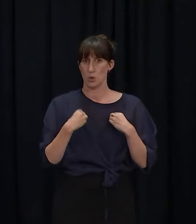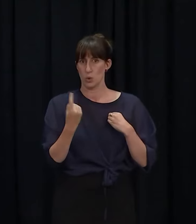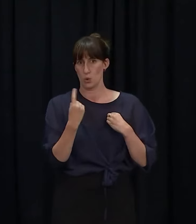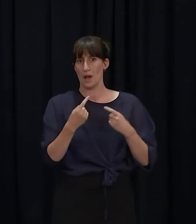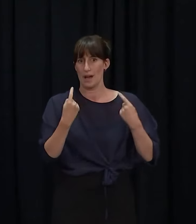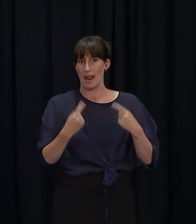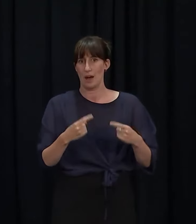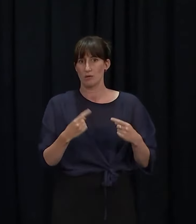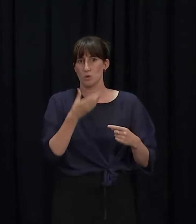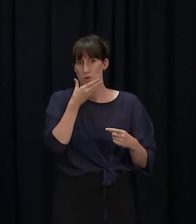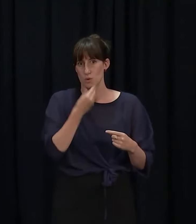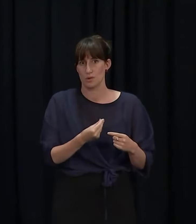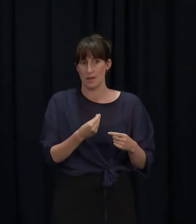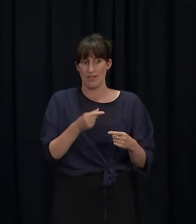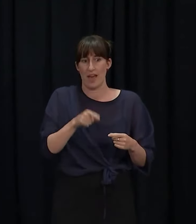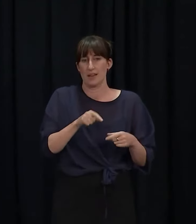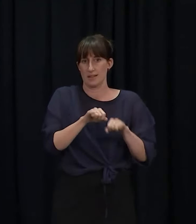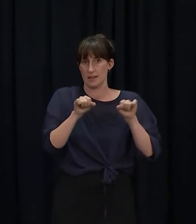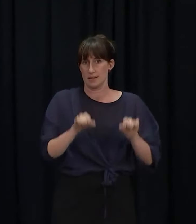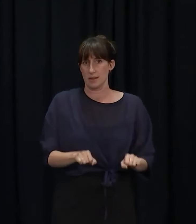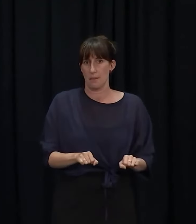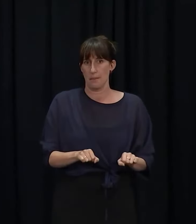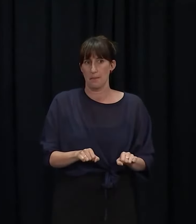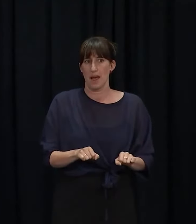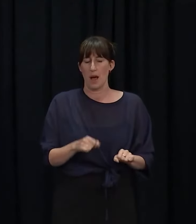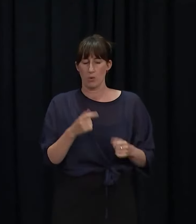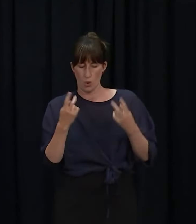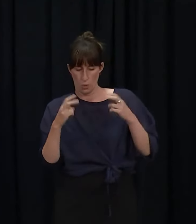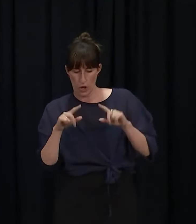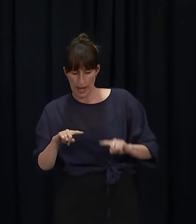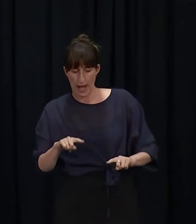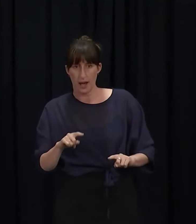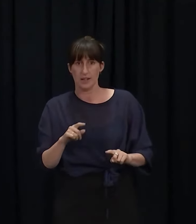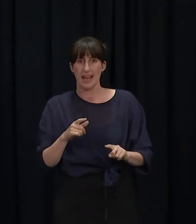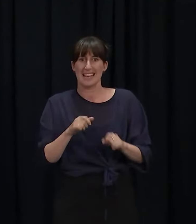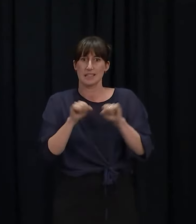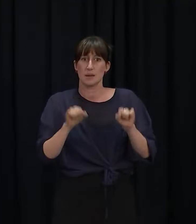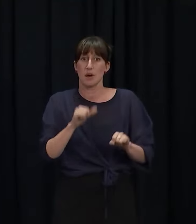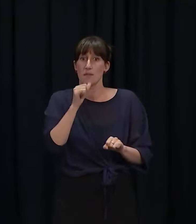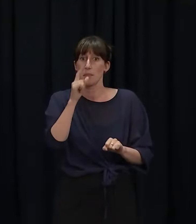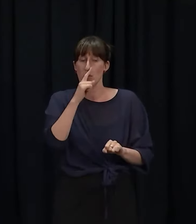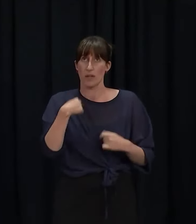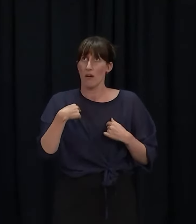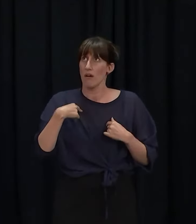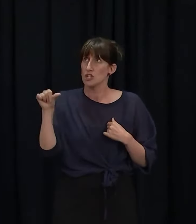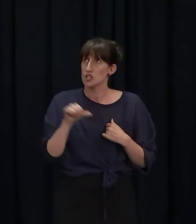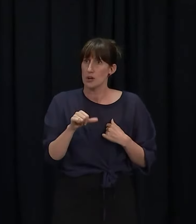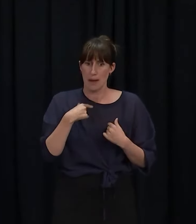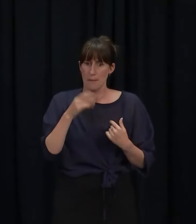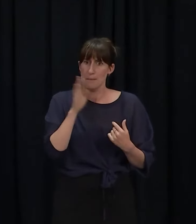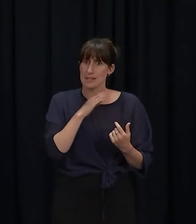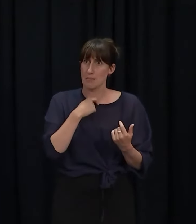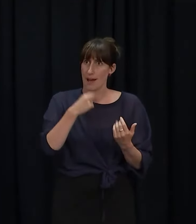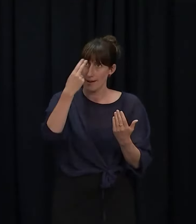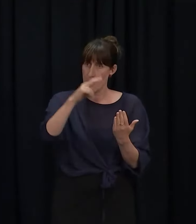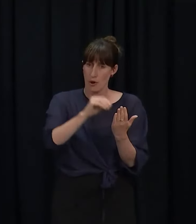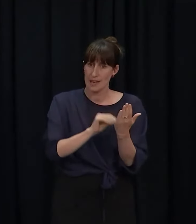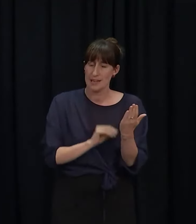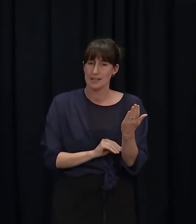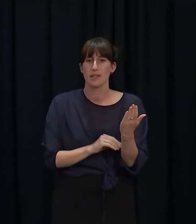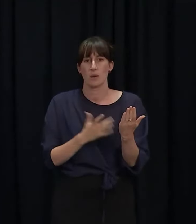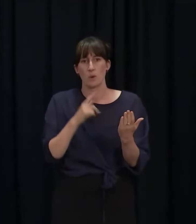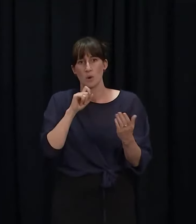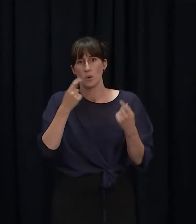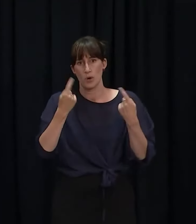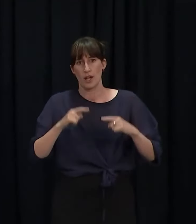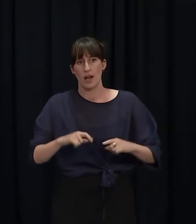process available for those who believe that they may have been missed. Can I just In terms, I'll have to check whether the final numbers, but it will